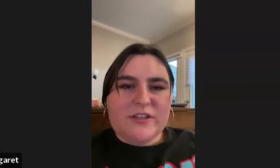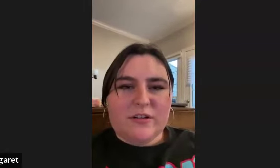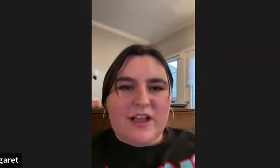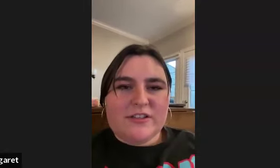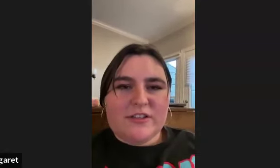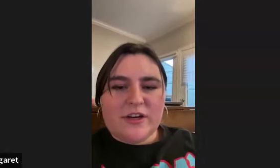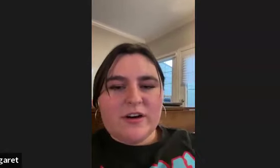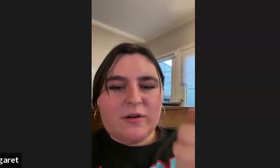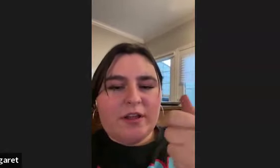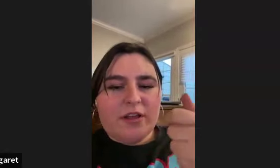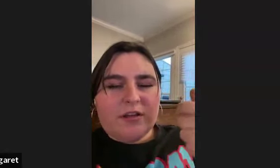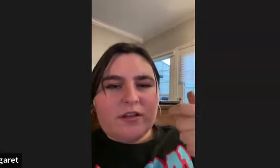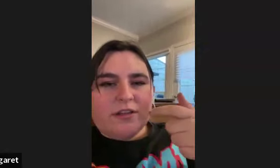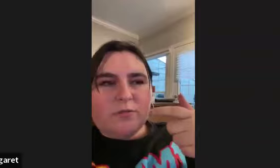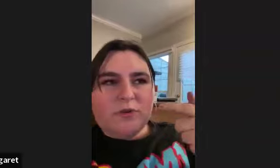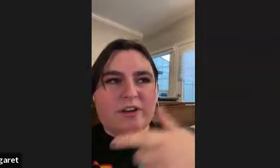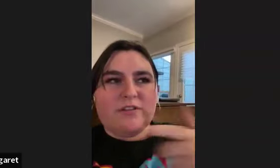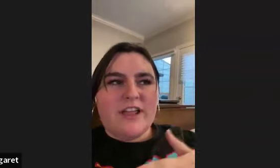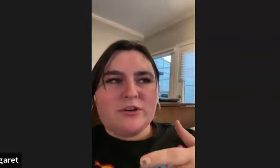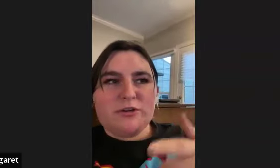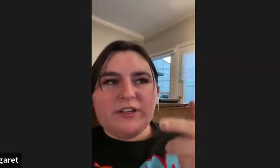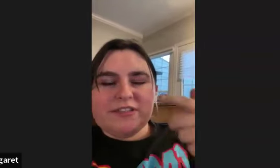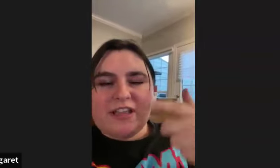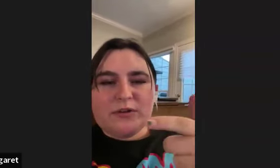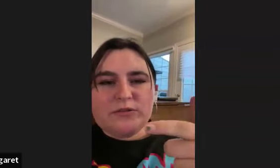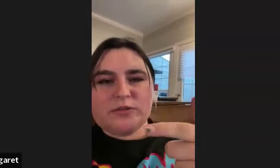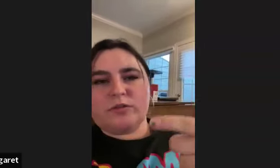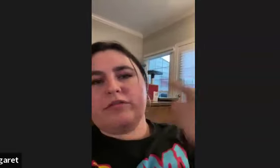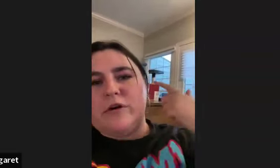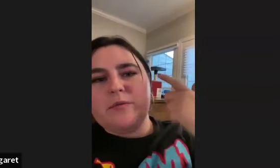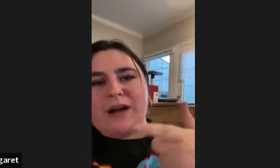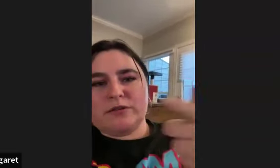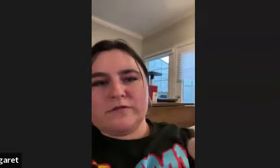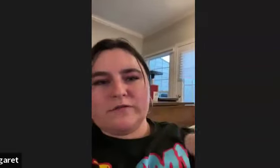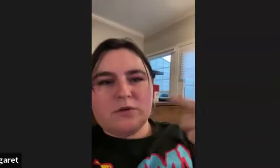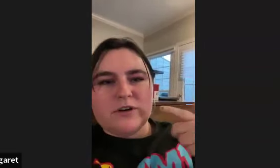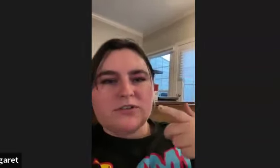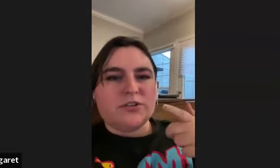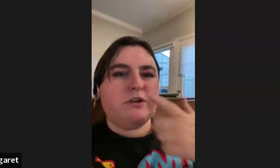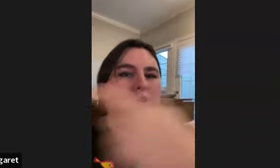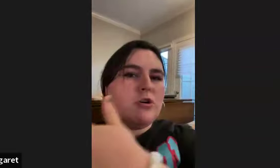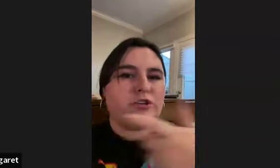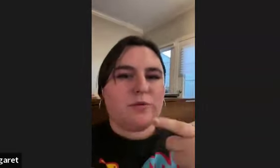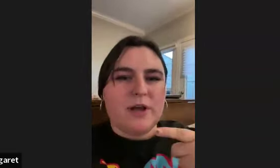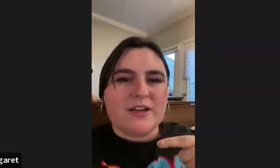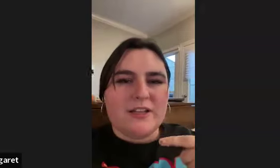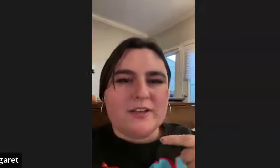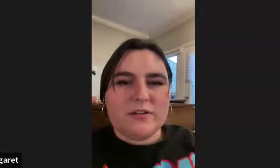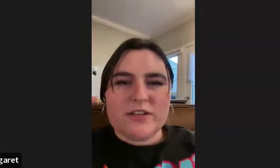year or last year, whichever hand you're doing, is that the way you sort of throw it backwards or forwards, or do you go across your body, or does